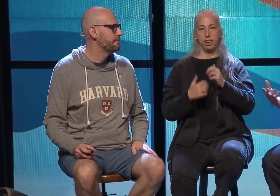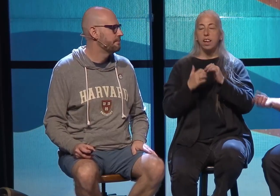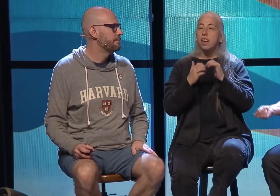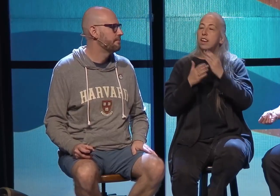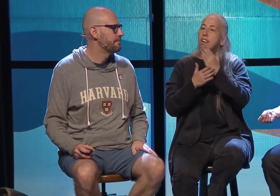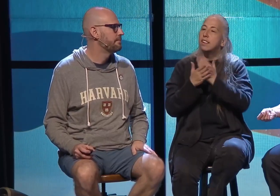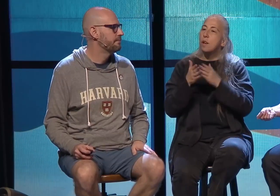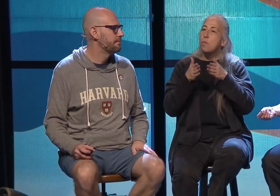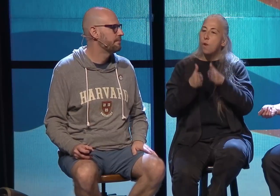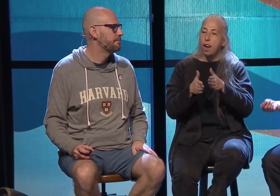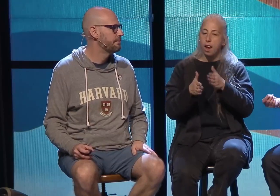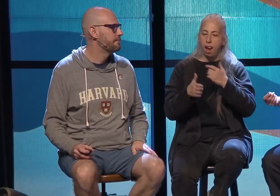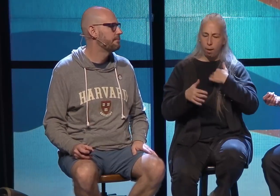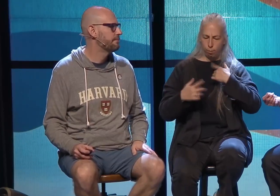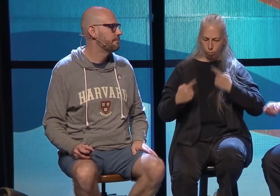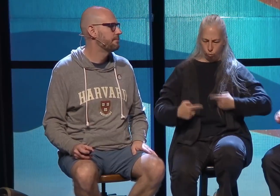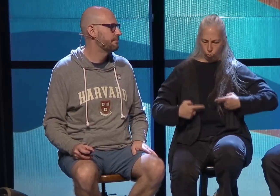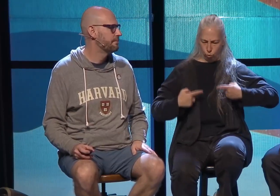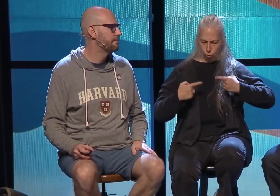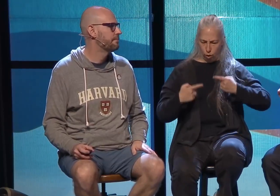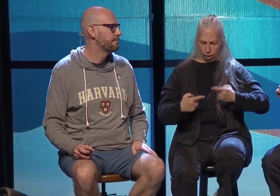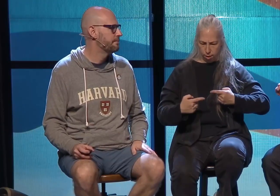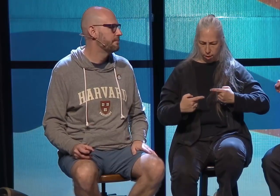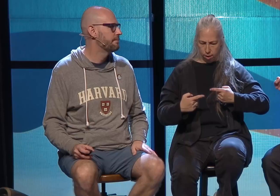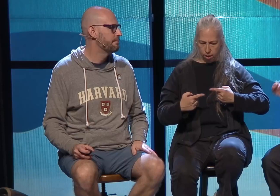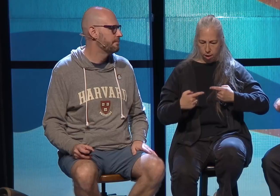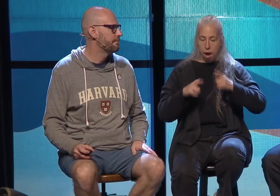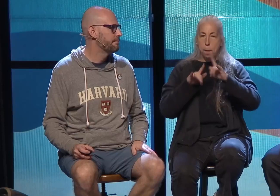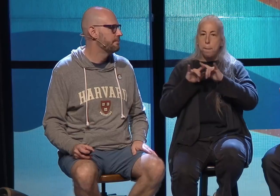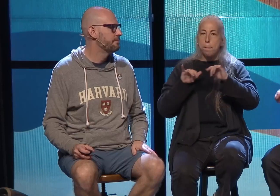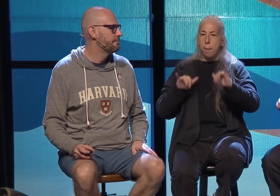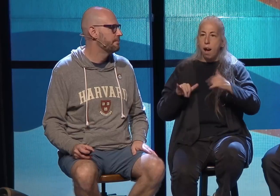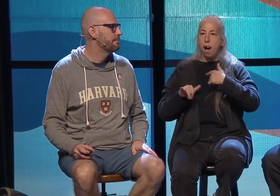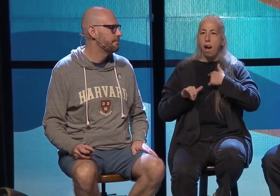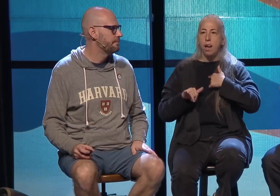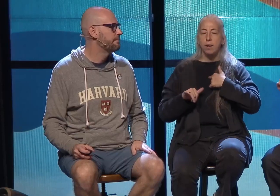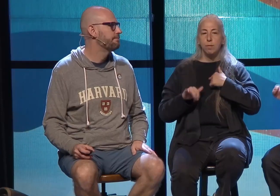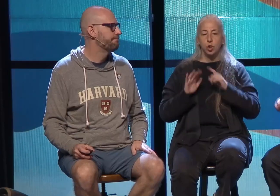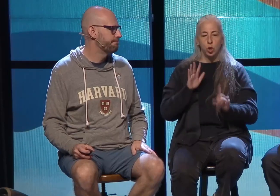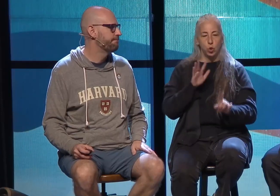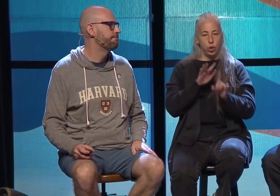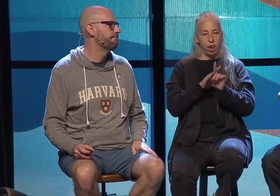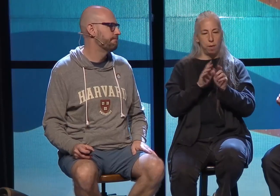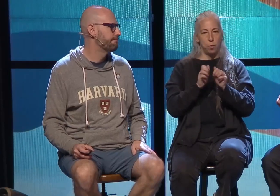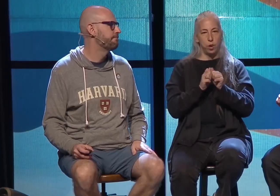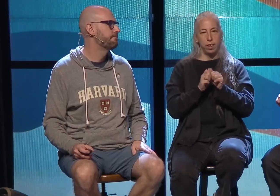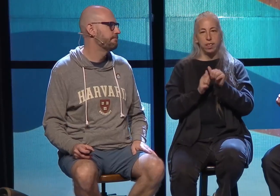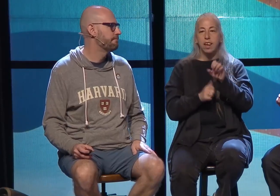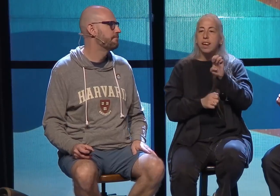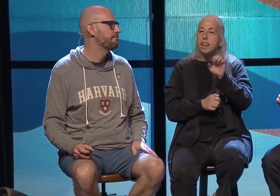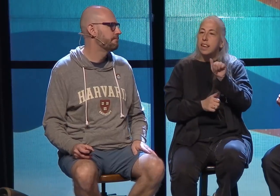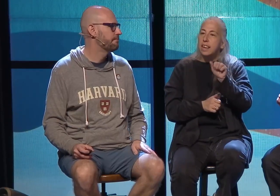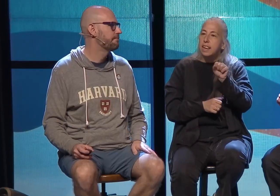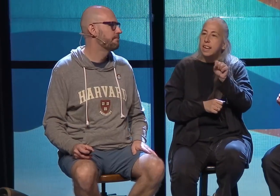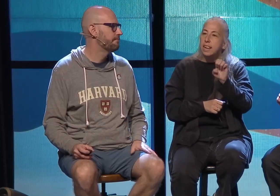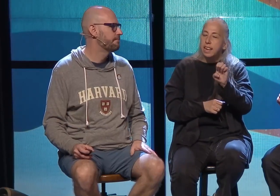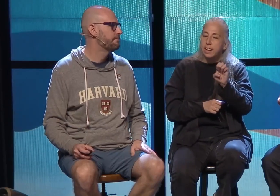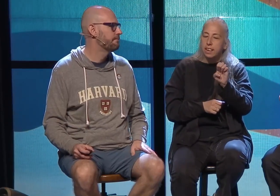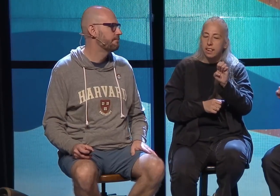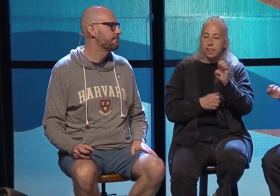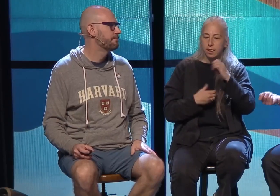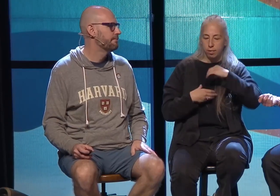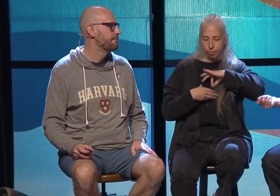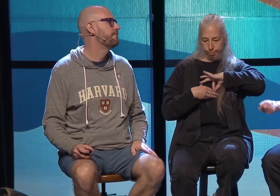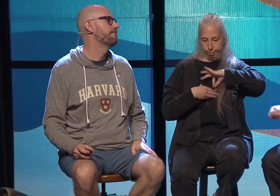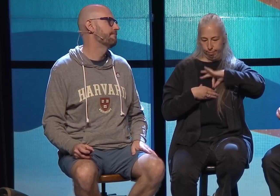as we are struggling here, if I'm showing up with that peace of Christ, that ease of Christ,